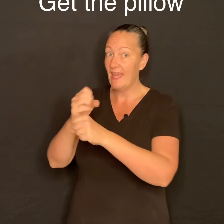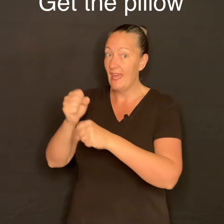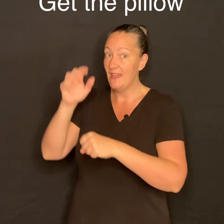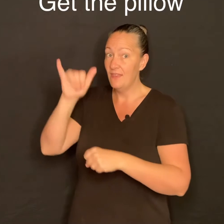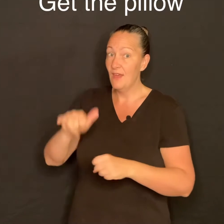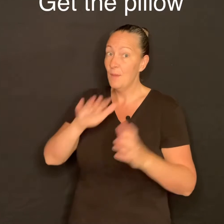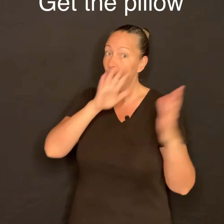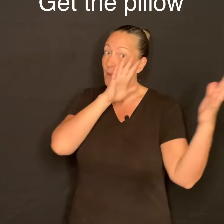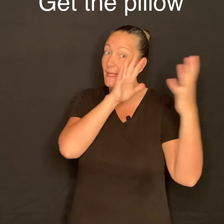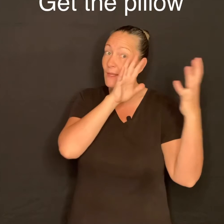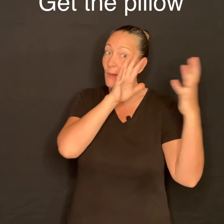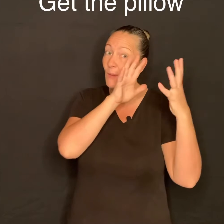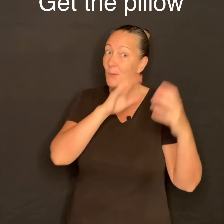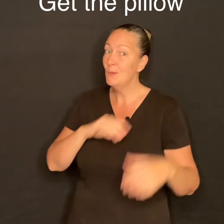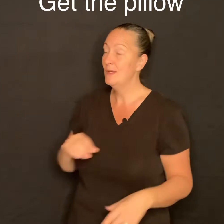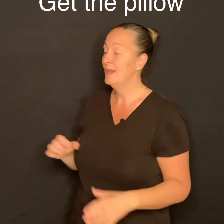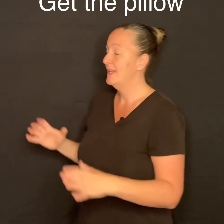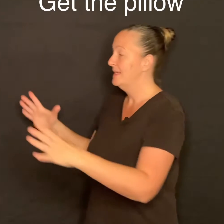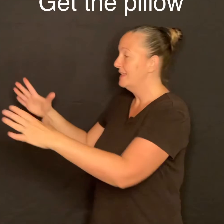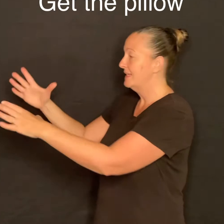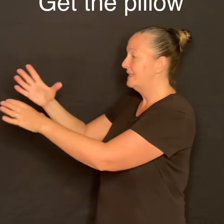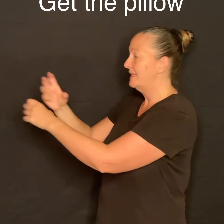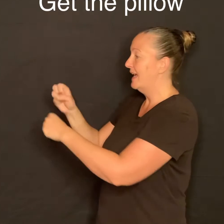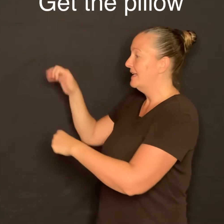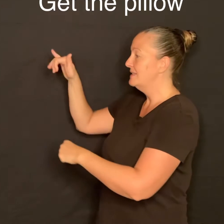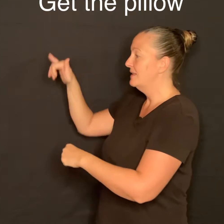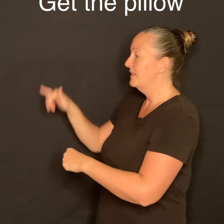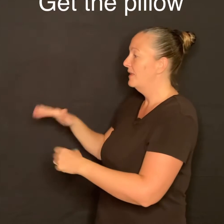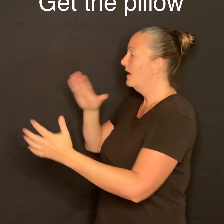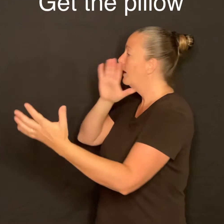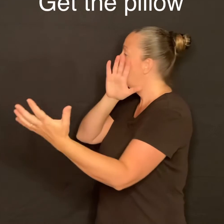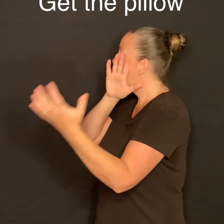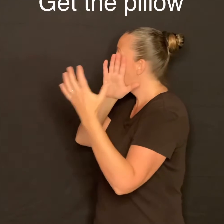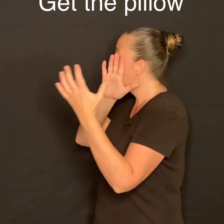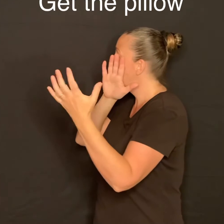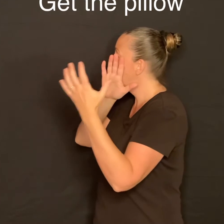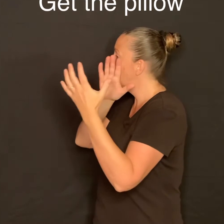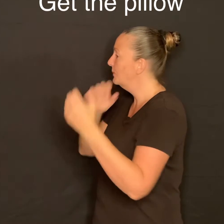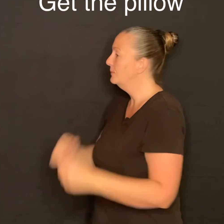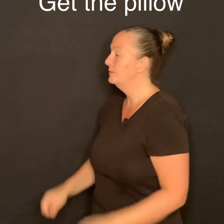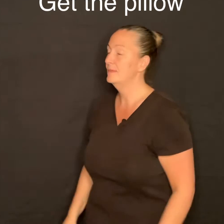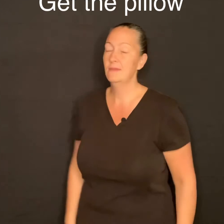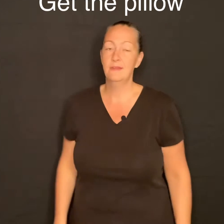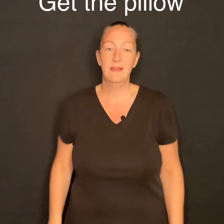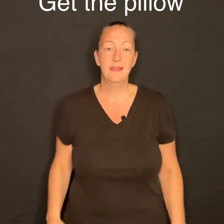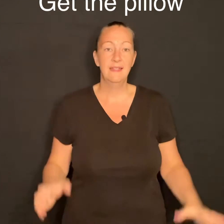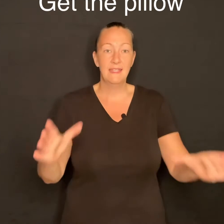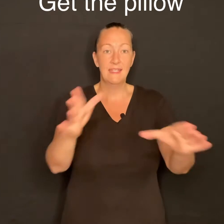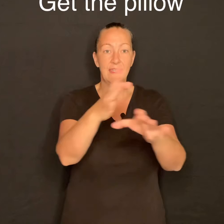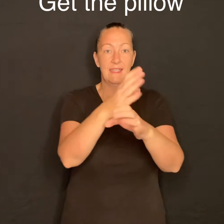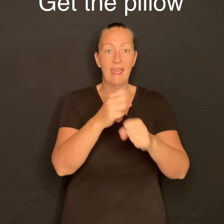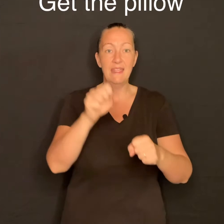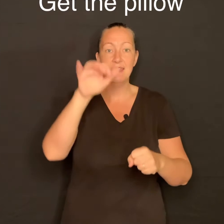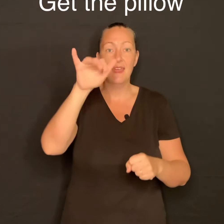Get the pillow. Get the pillow. Get